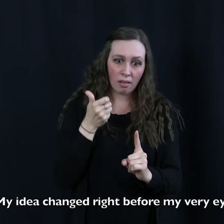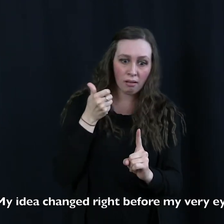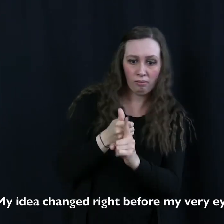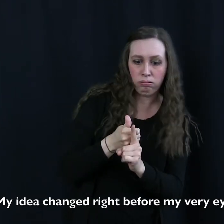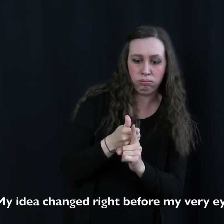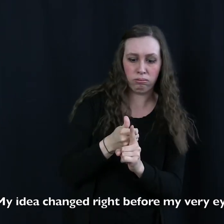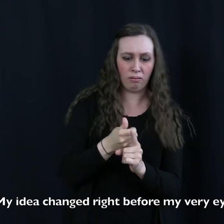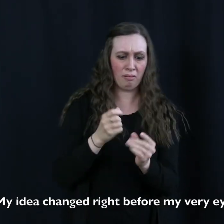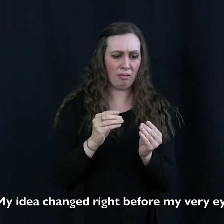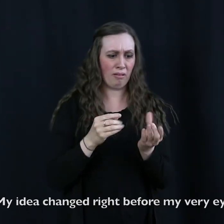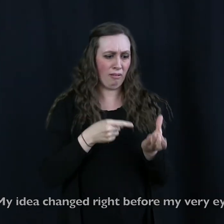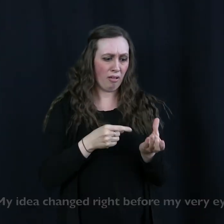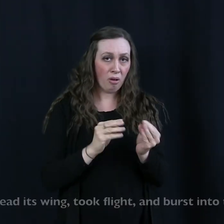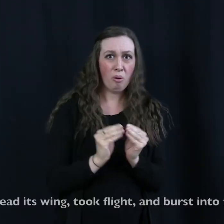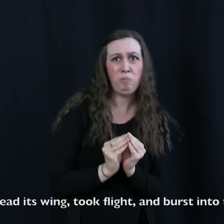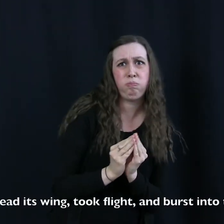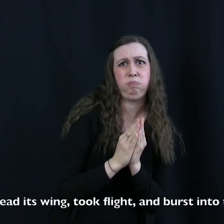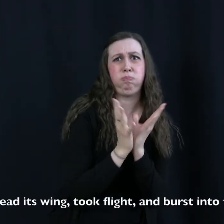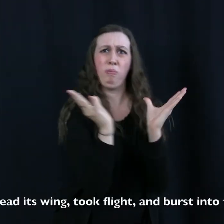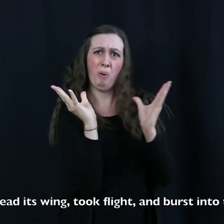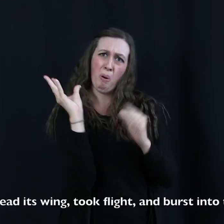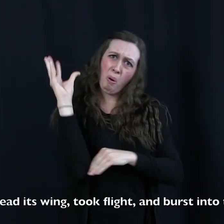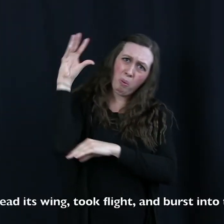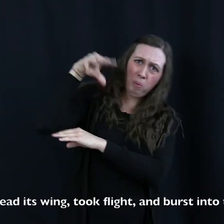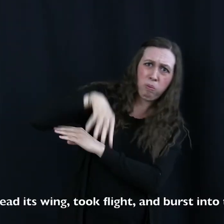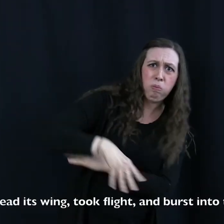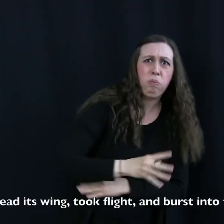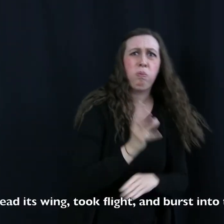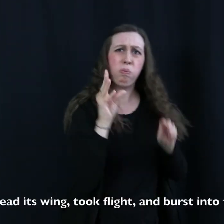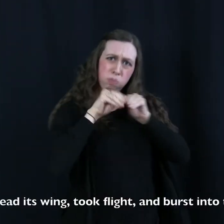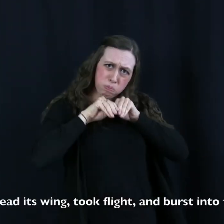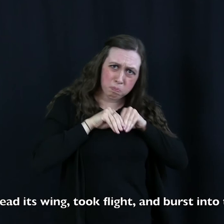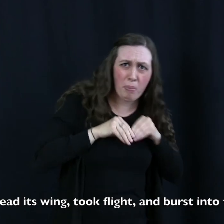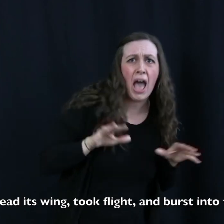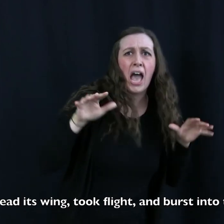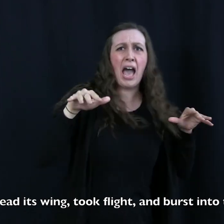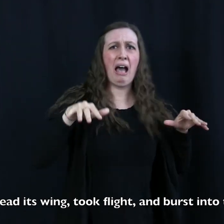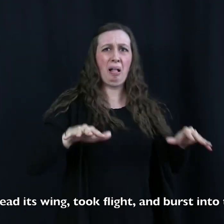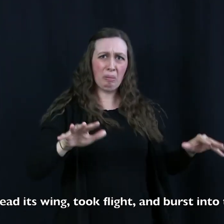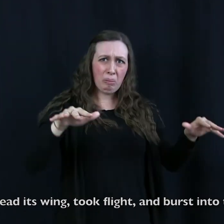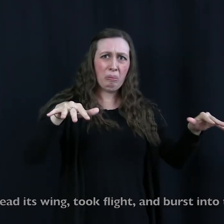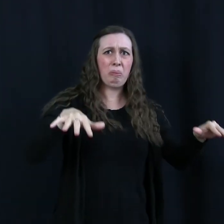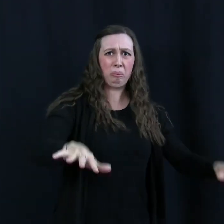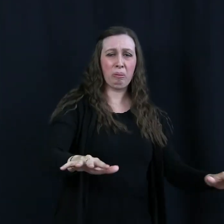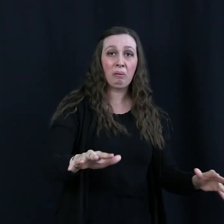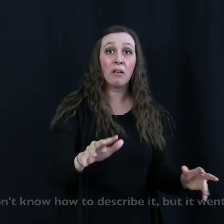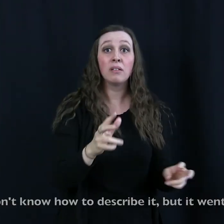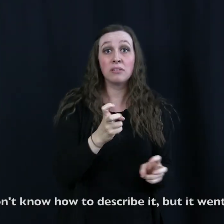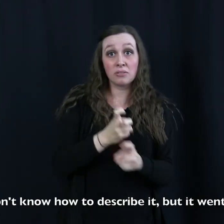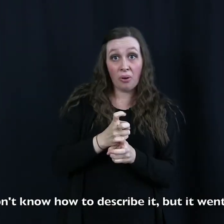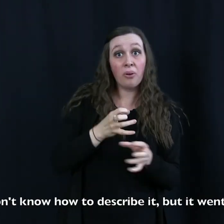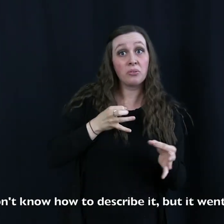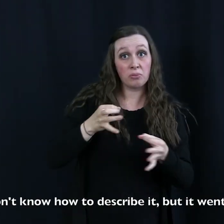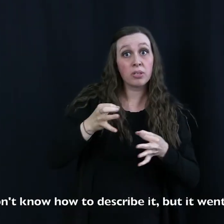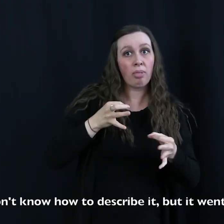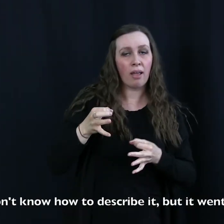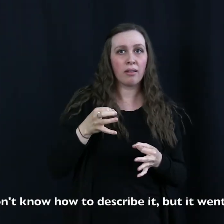right before my very eyes. It spread its wings, took flight, and burst into the sky. I don't know how to describe